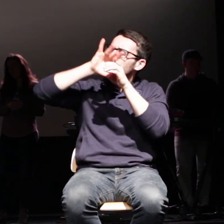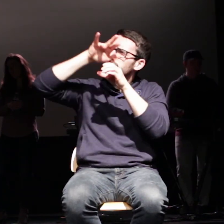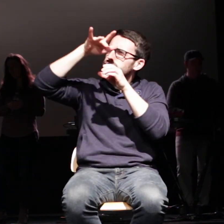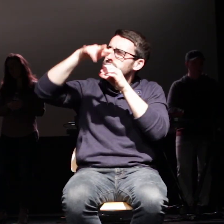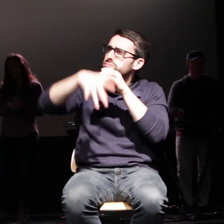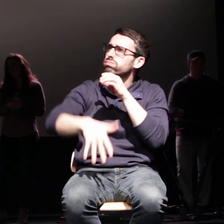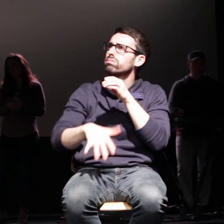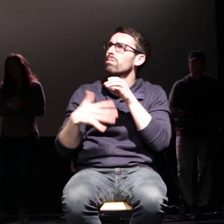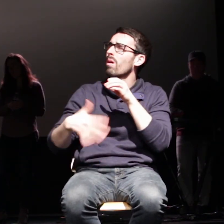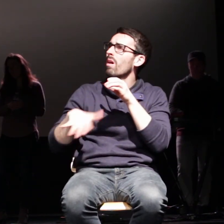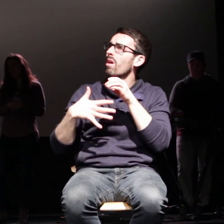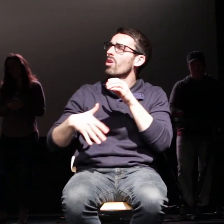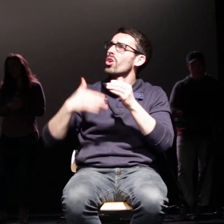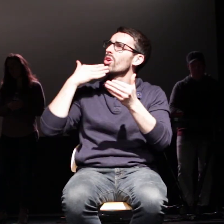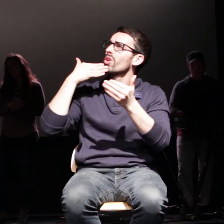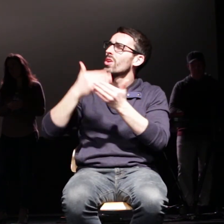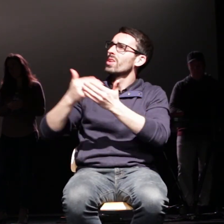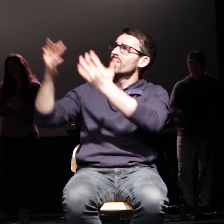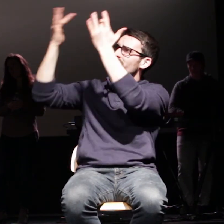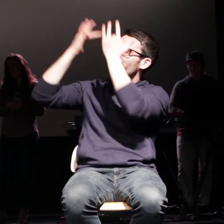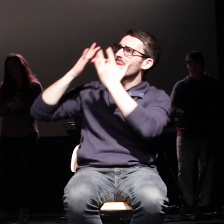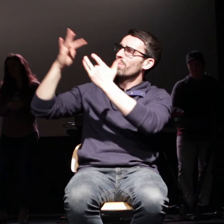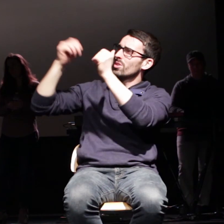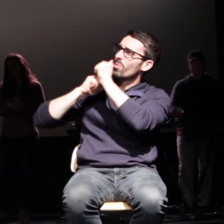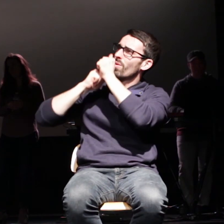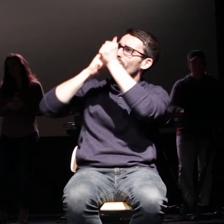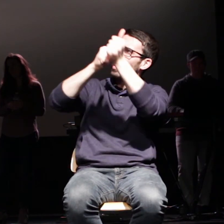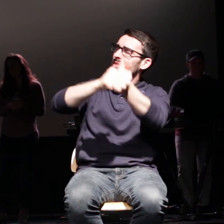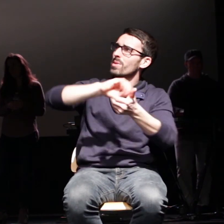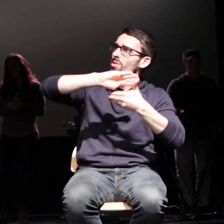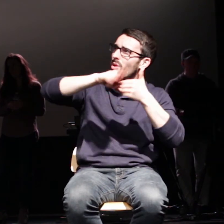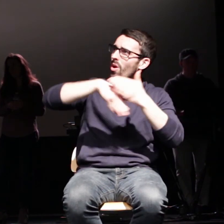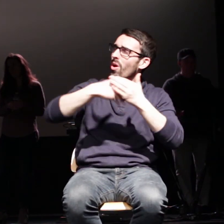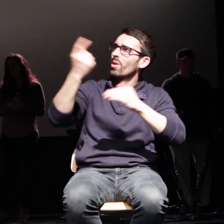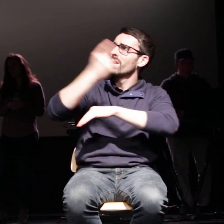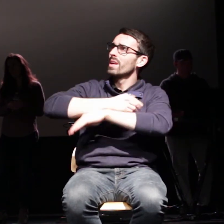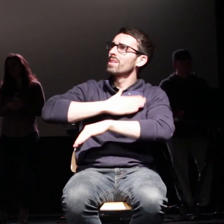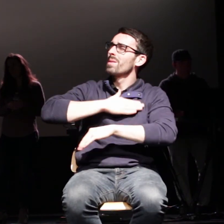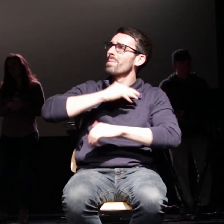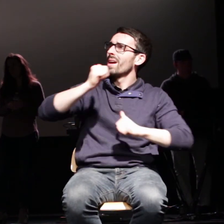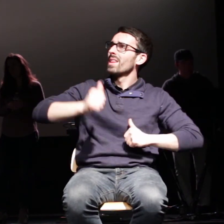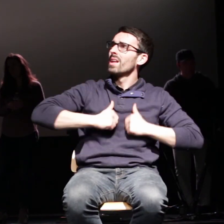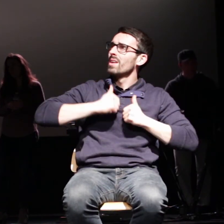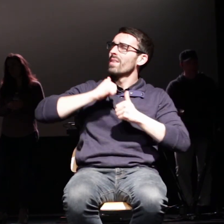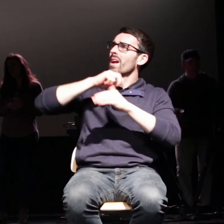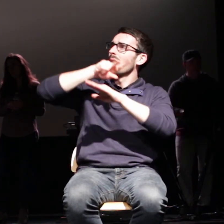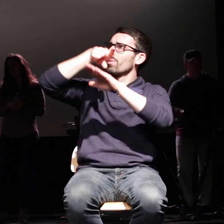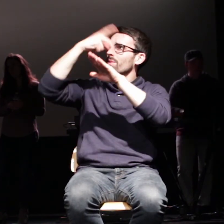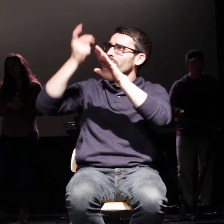and mercy will follow me all the days of my life, and then I will dwell in the house of the Lord forever.